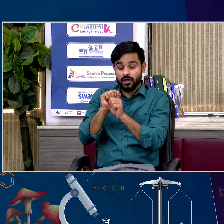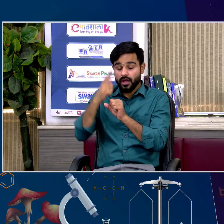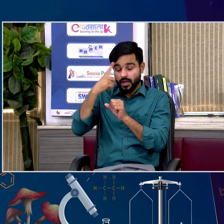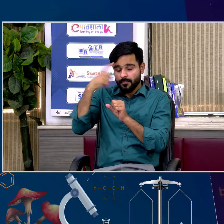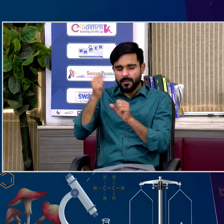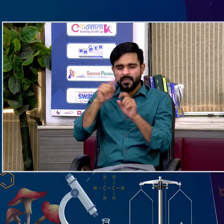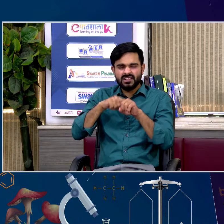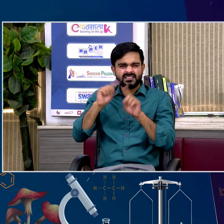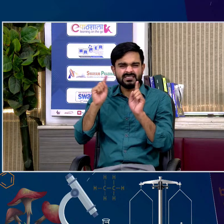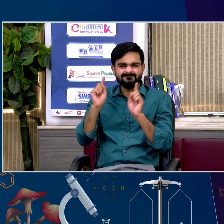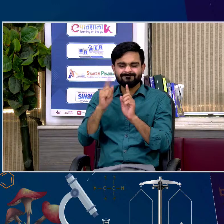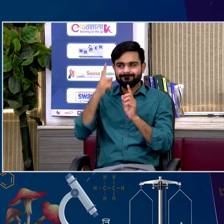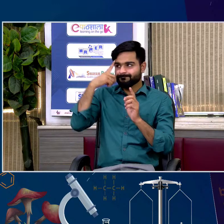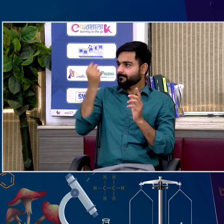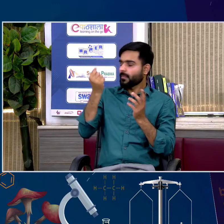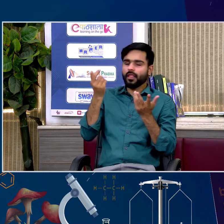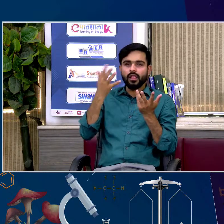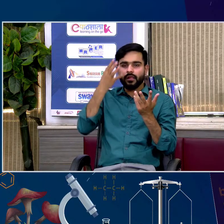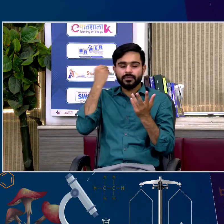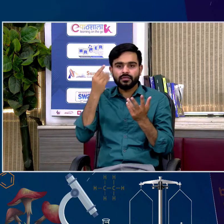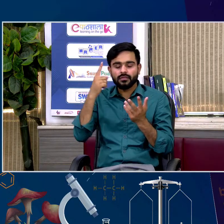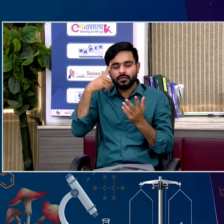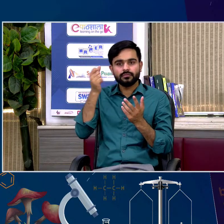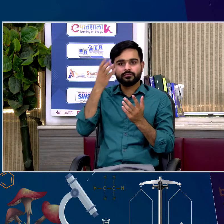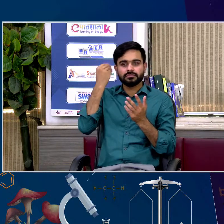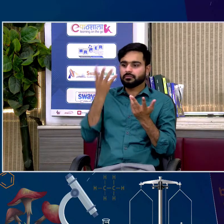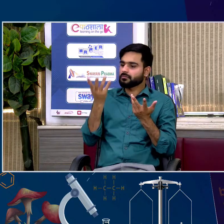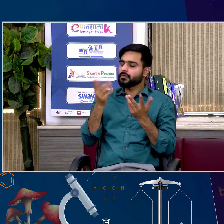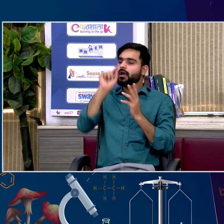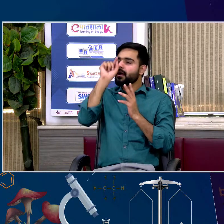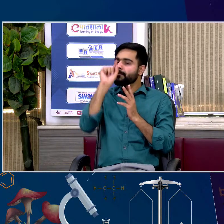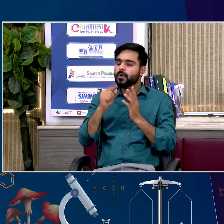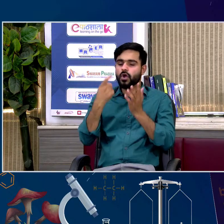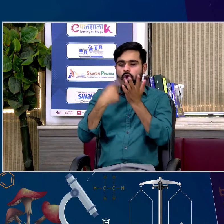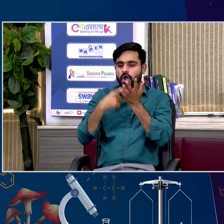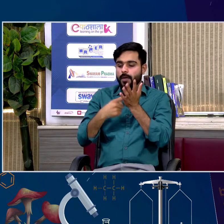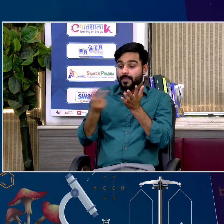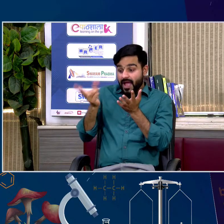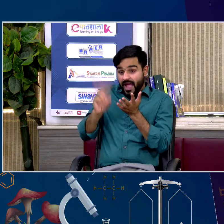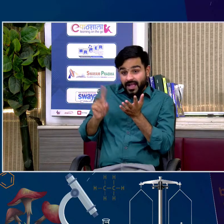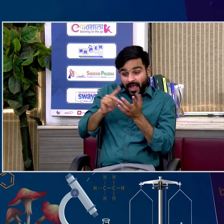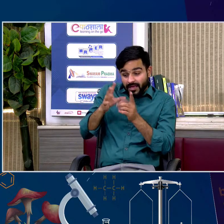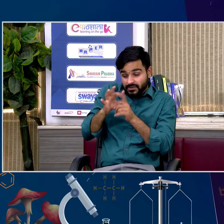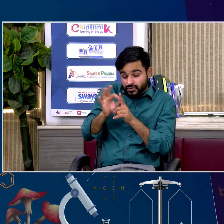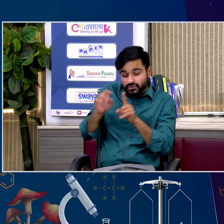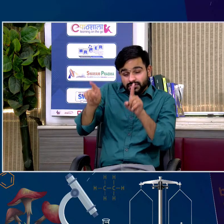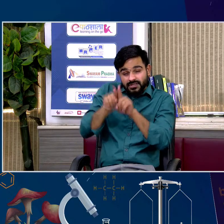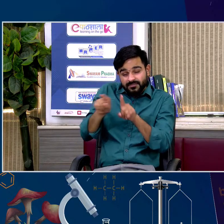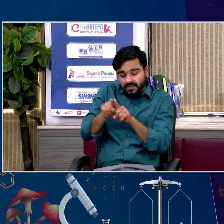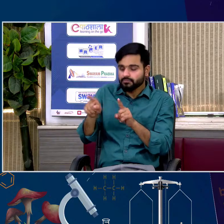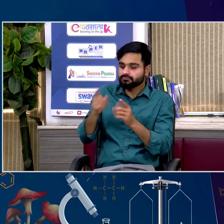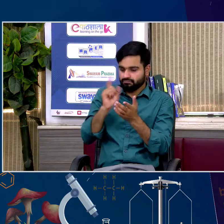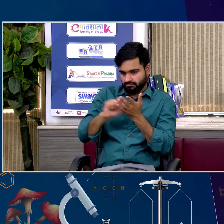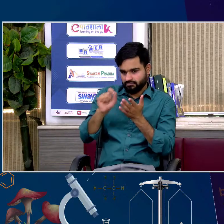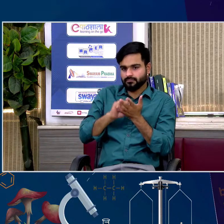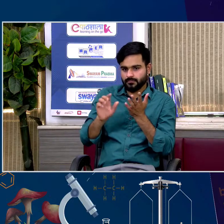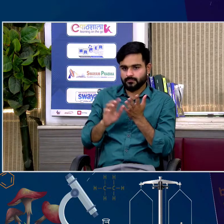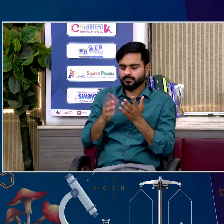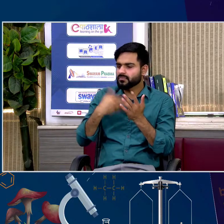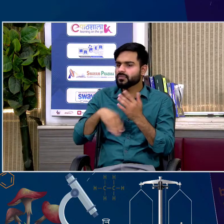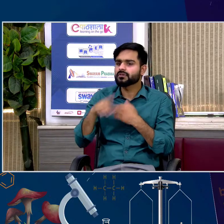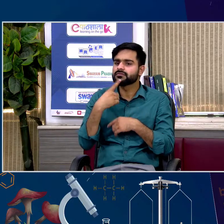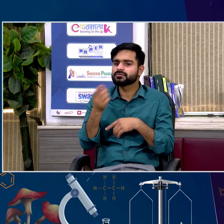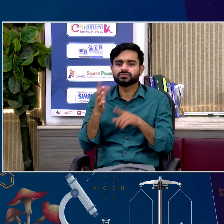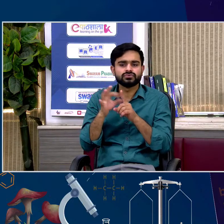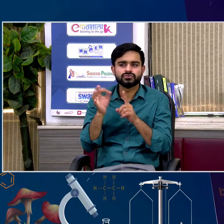short. So write down the instructions rather than repeatedly saying the instruction. Say what you mean. If the